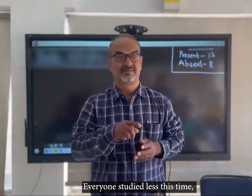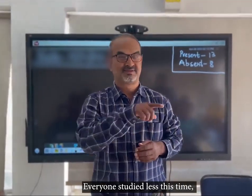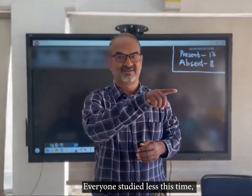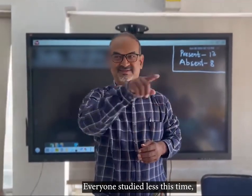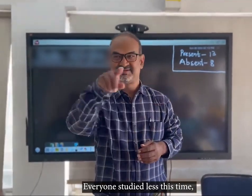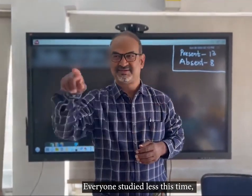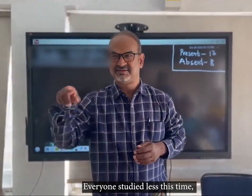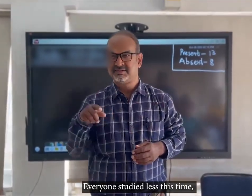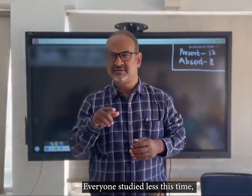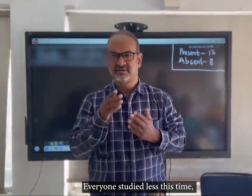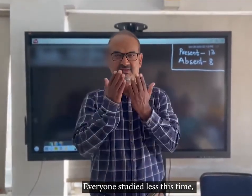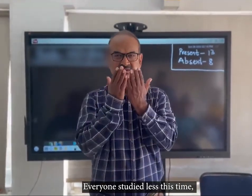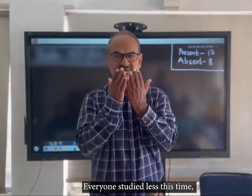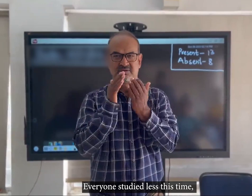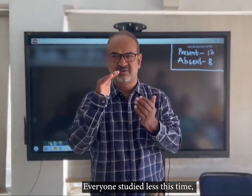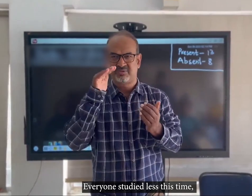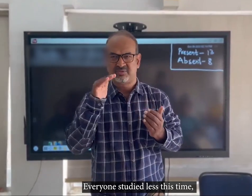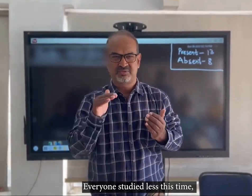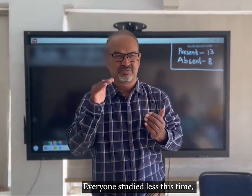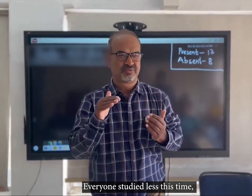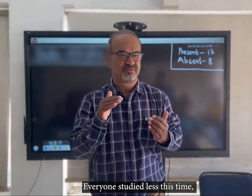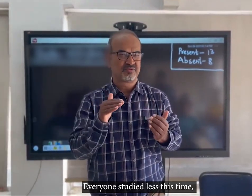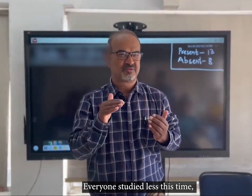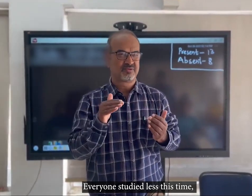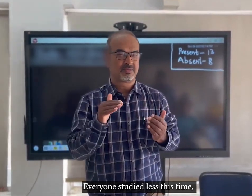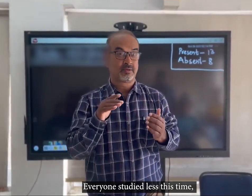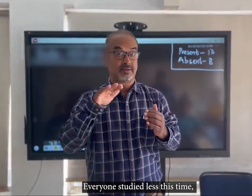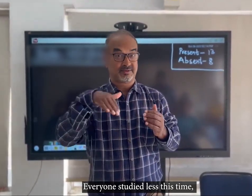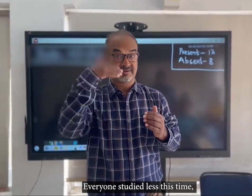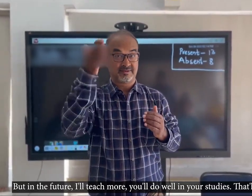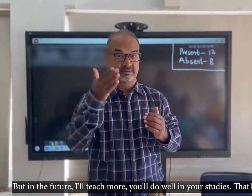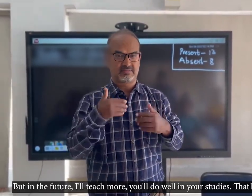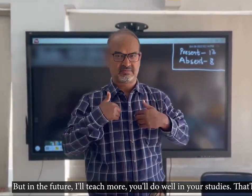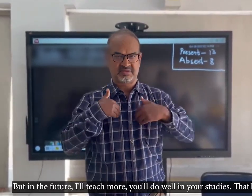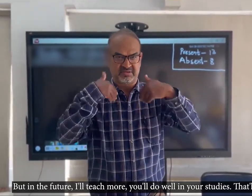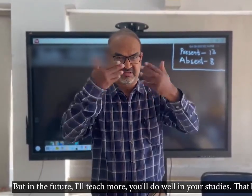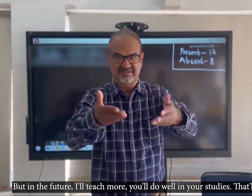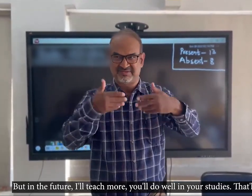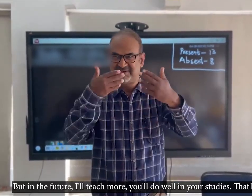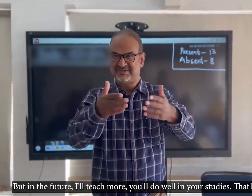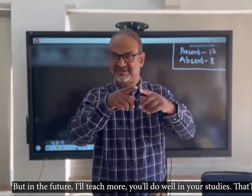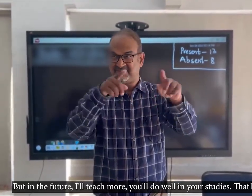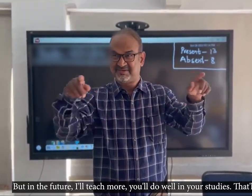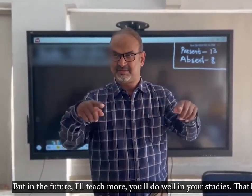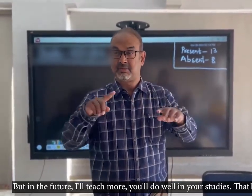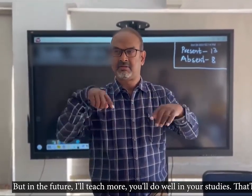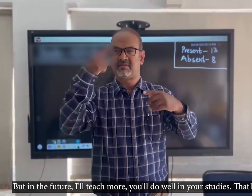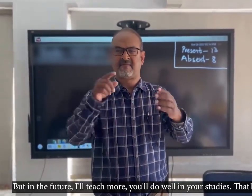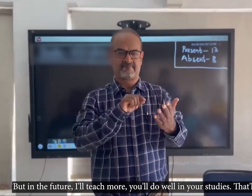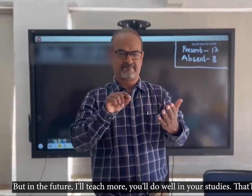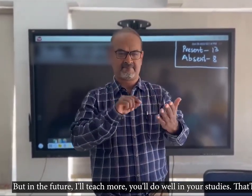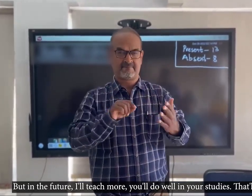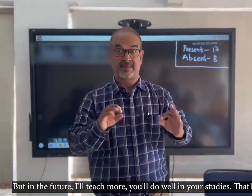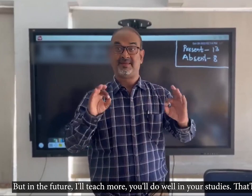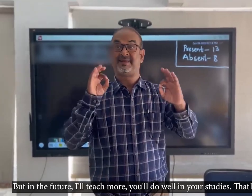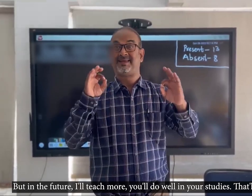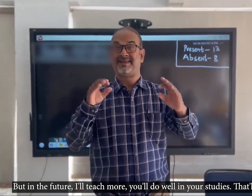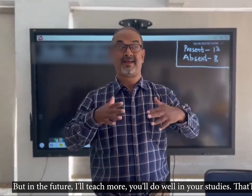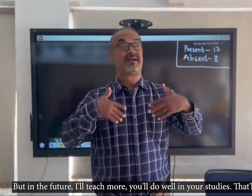Everyone studied less this time. But in the future, I will teach more. You will do well in your studies. Then it will be perfect.